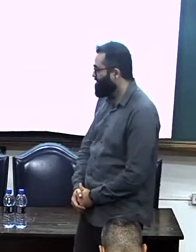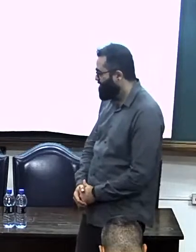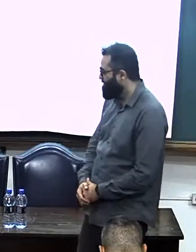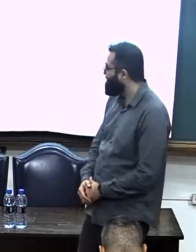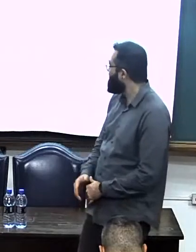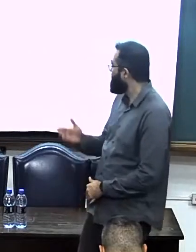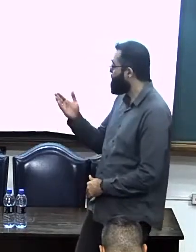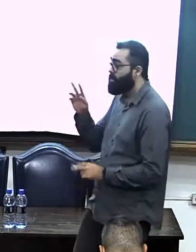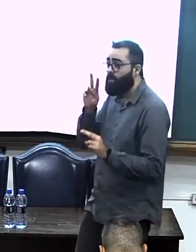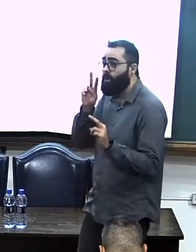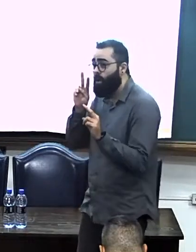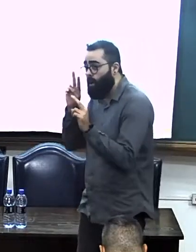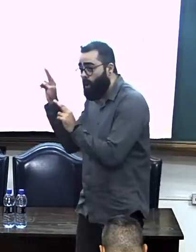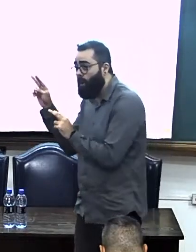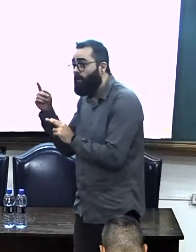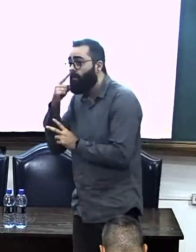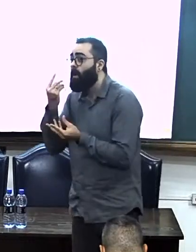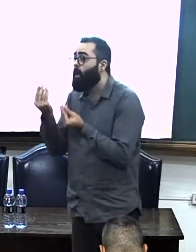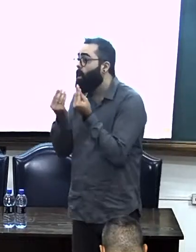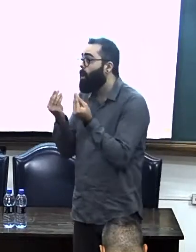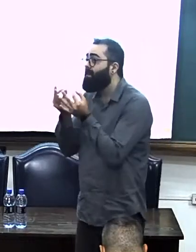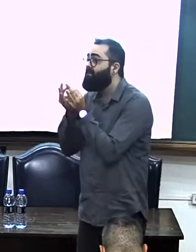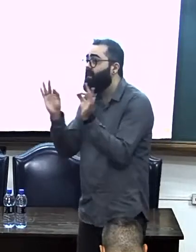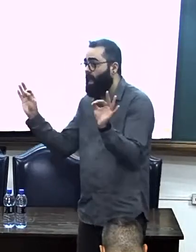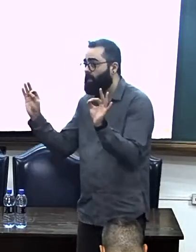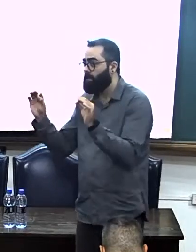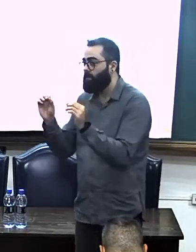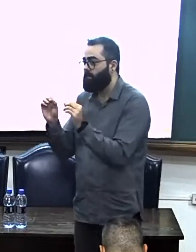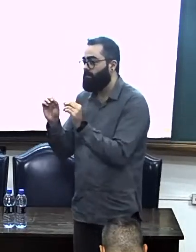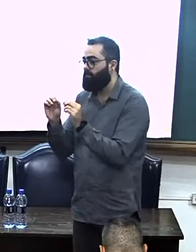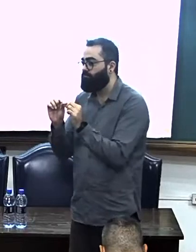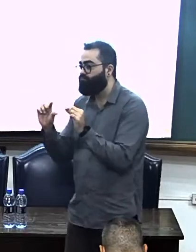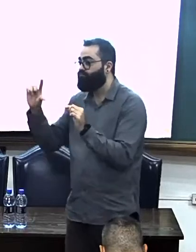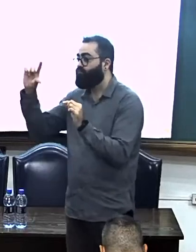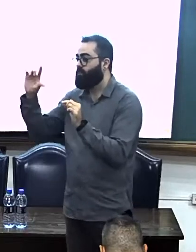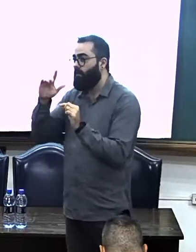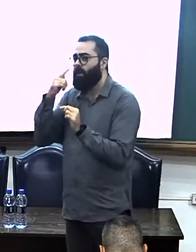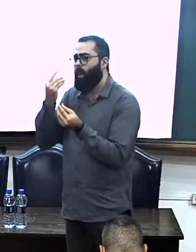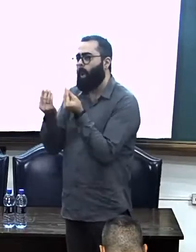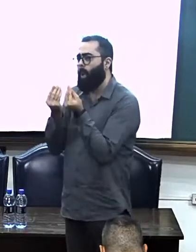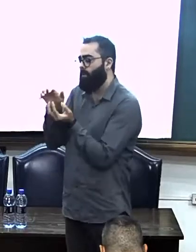look at some utterance prominence patterns, patterns of jaw opening.